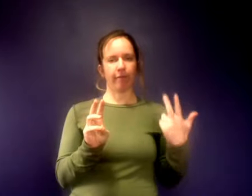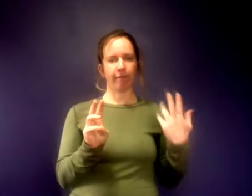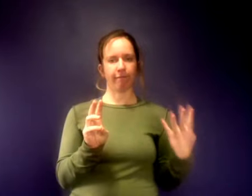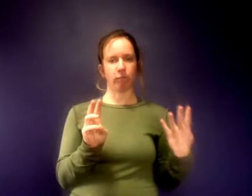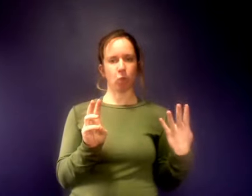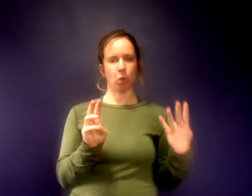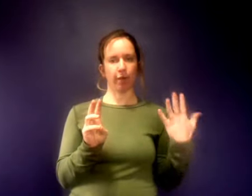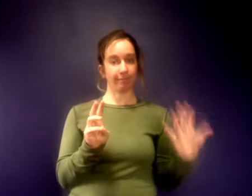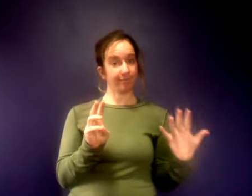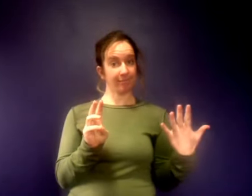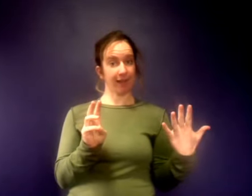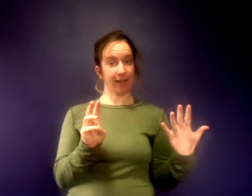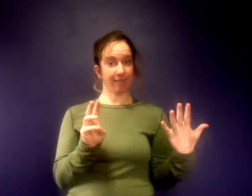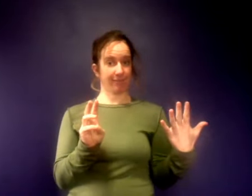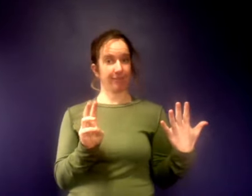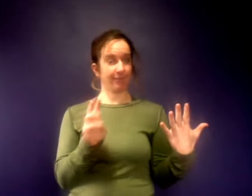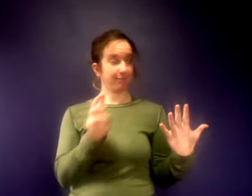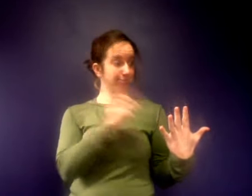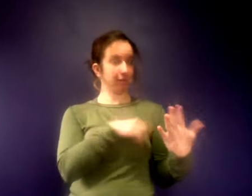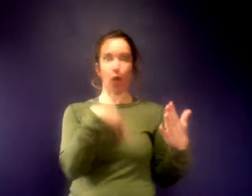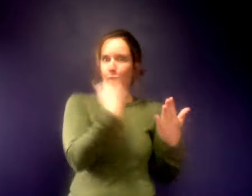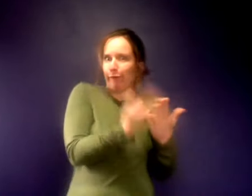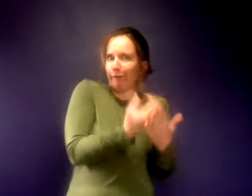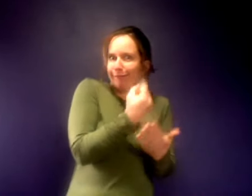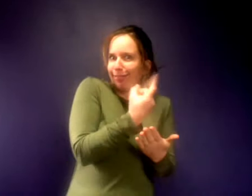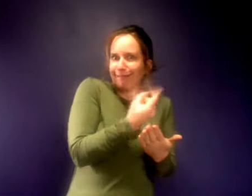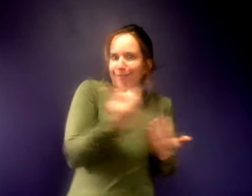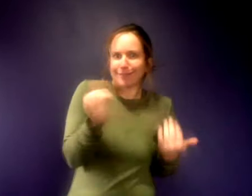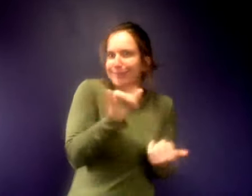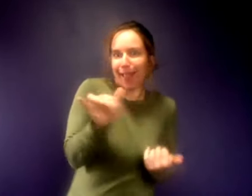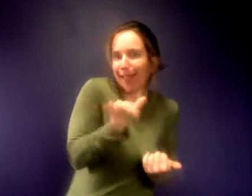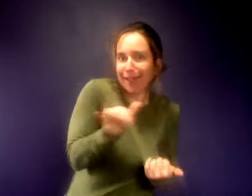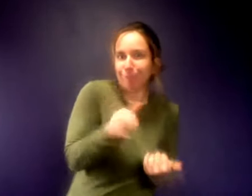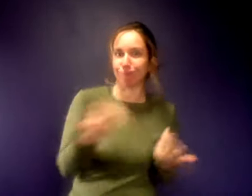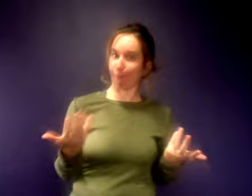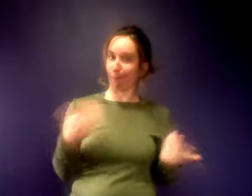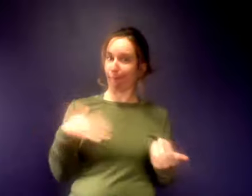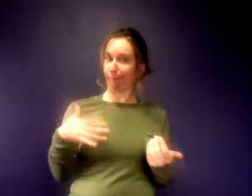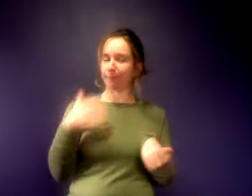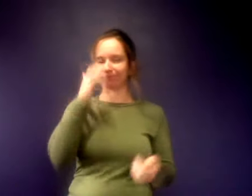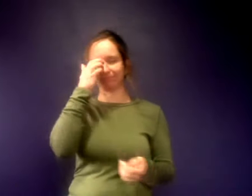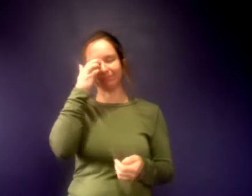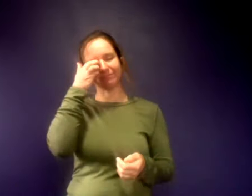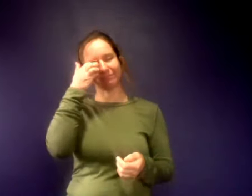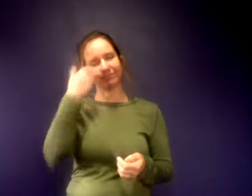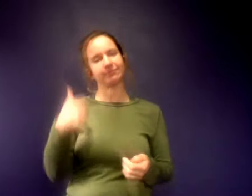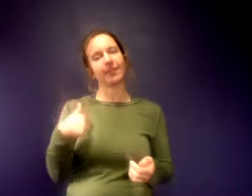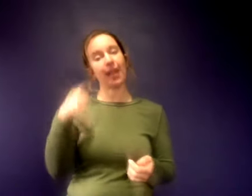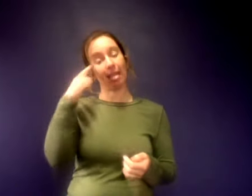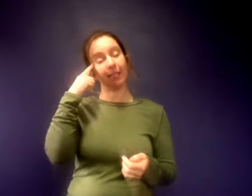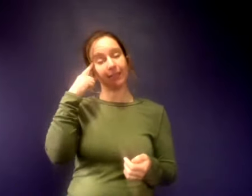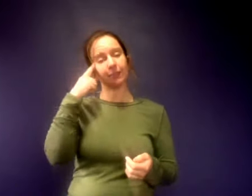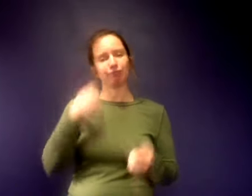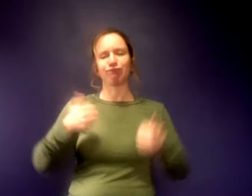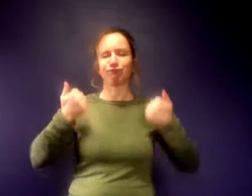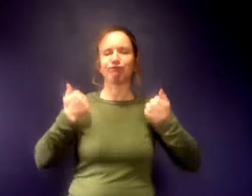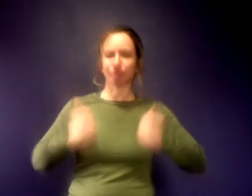3, 4, 5. We get to the same place. And I think you might want to try this on a bunch of problems, and you'll see it always works out. That it